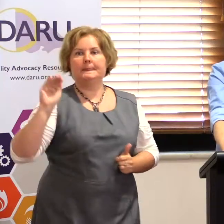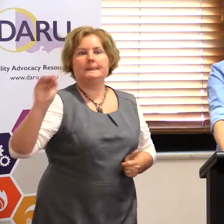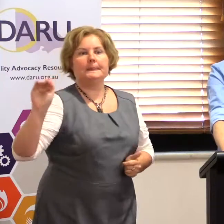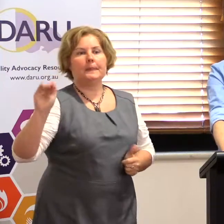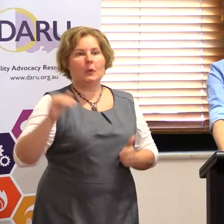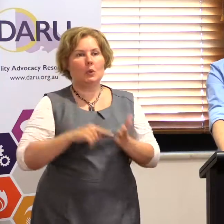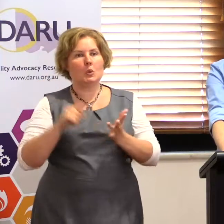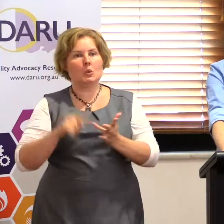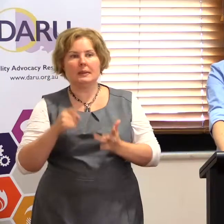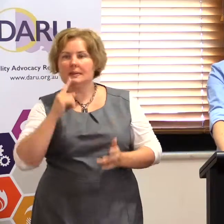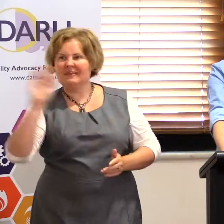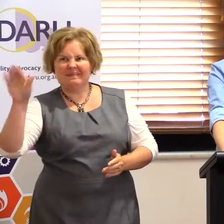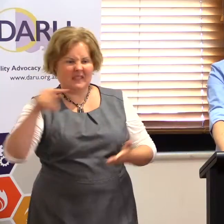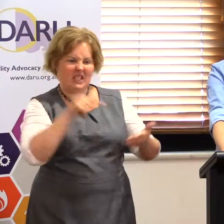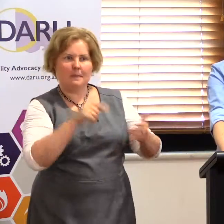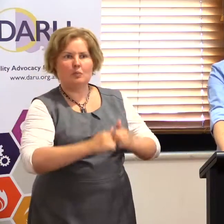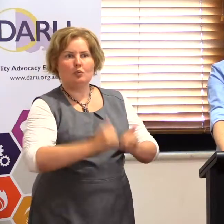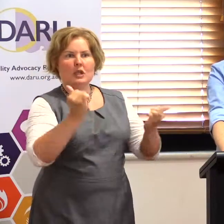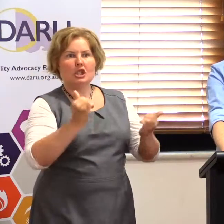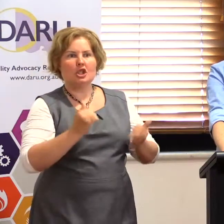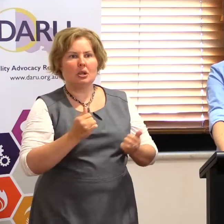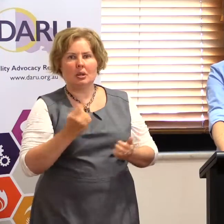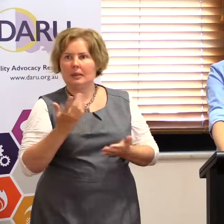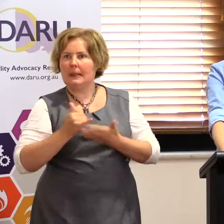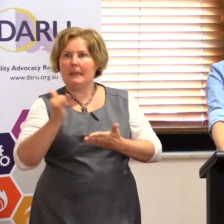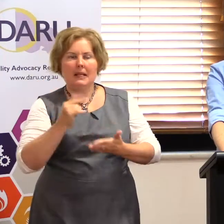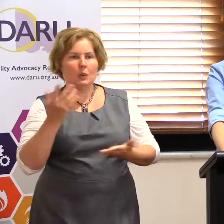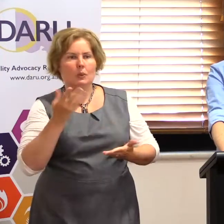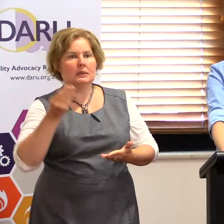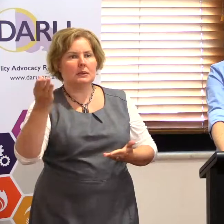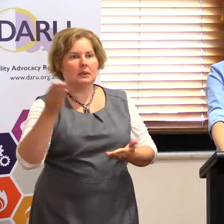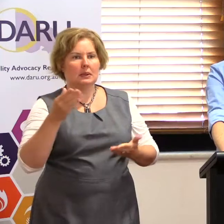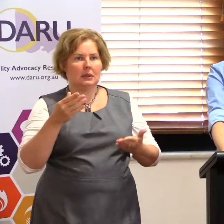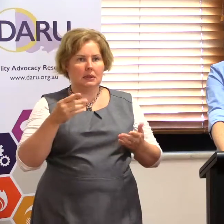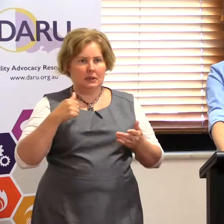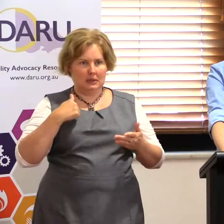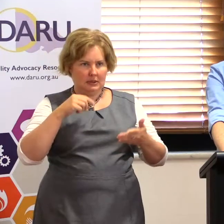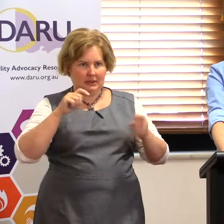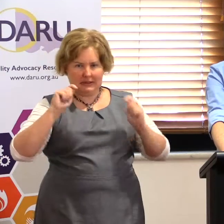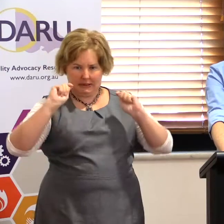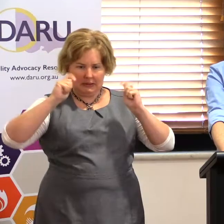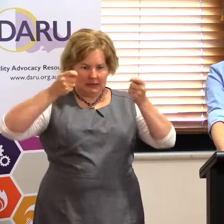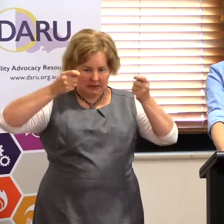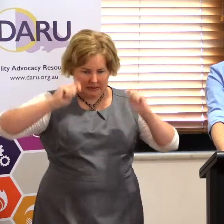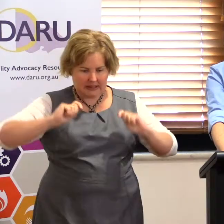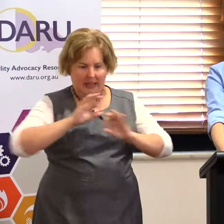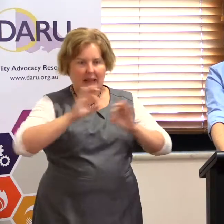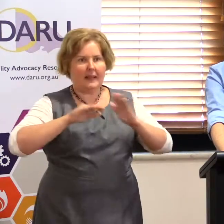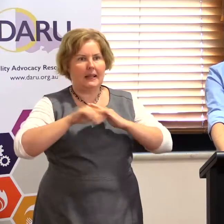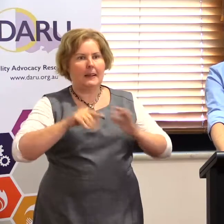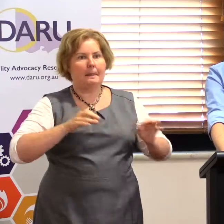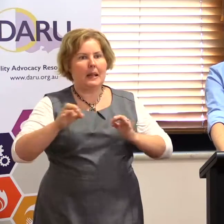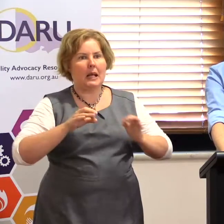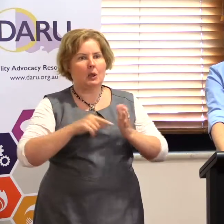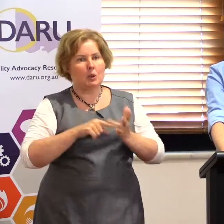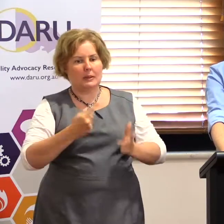who do I go to? Who do I send a complaint to in regards to all these breaches that had happened? There was nothing within the plan to let me